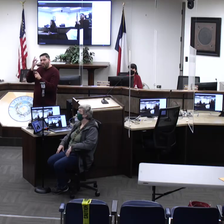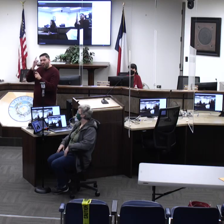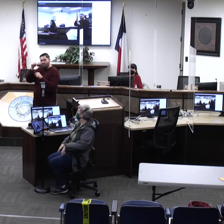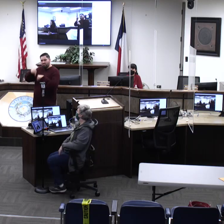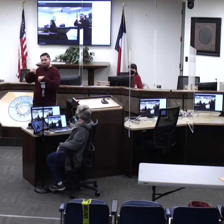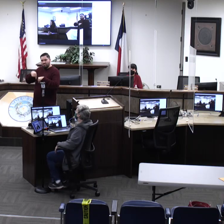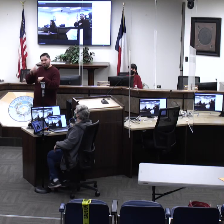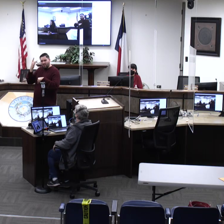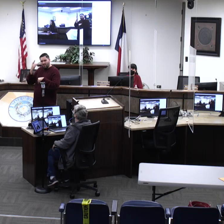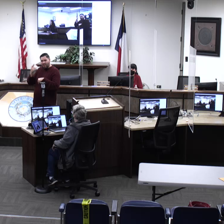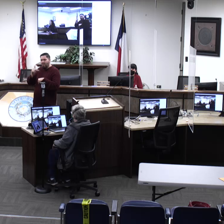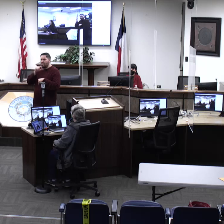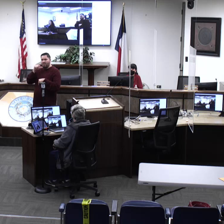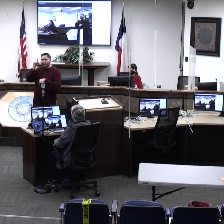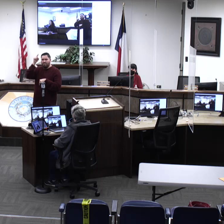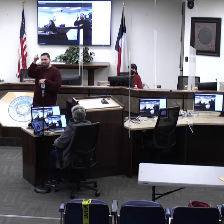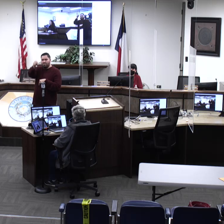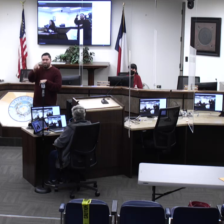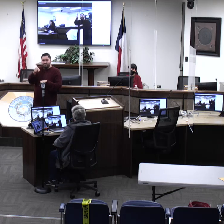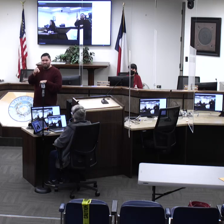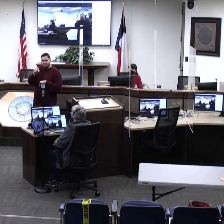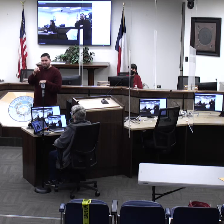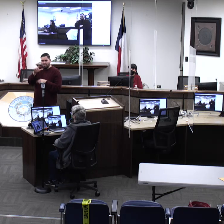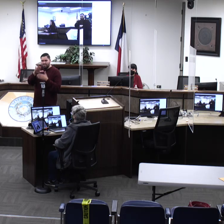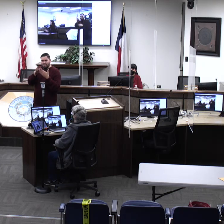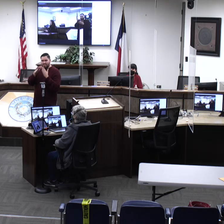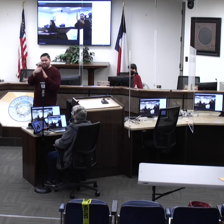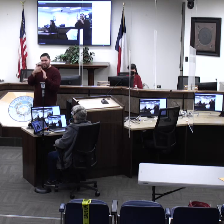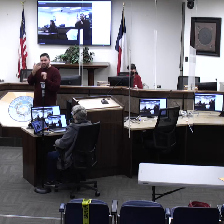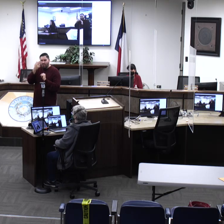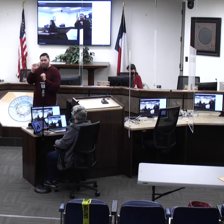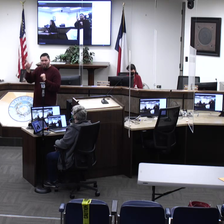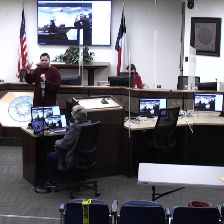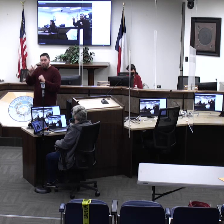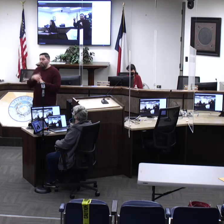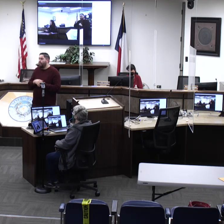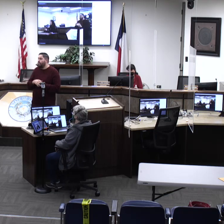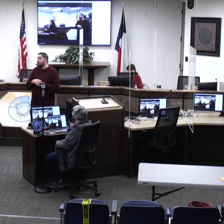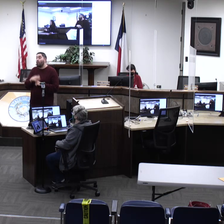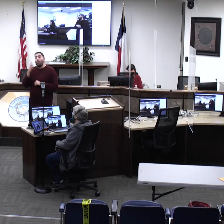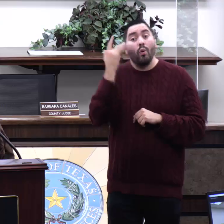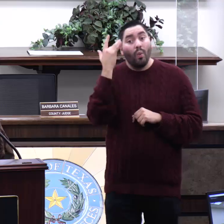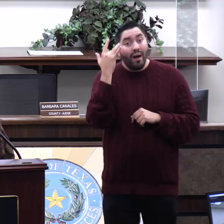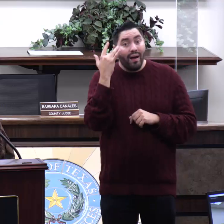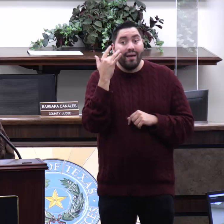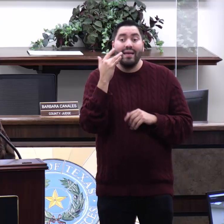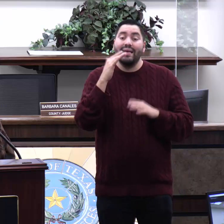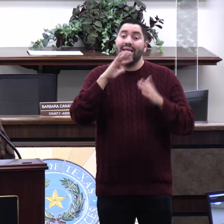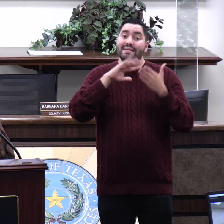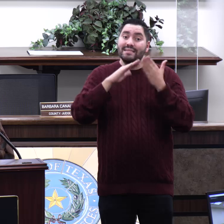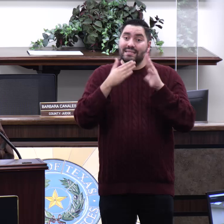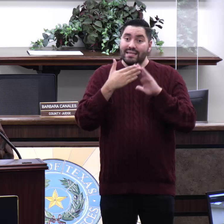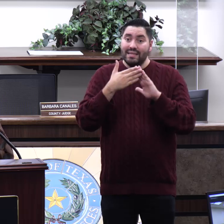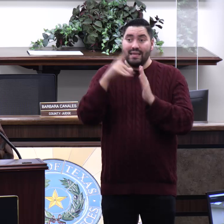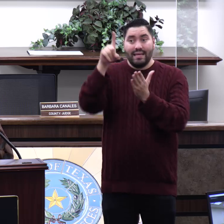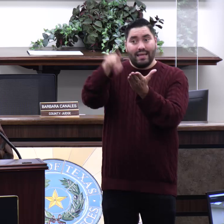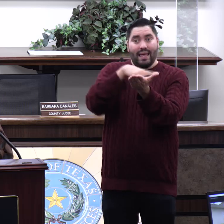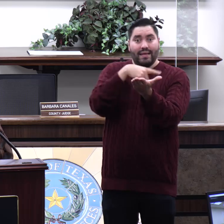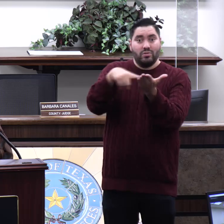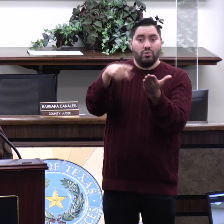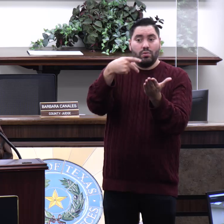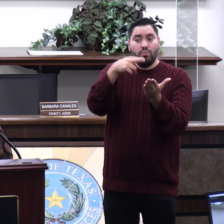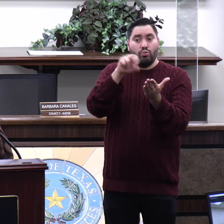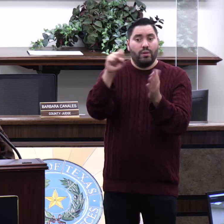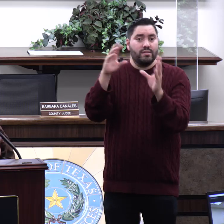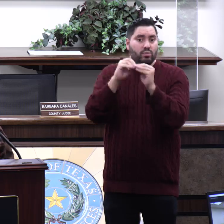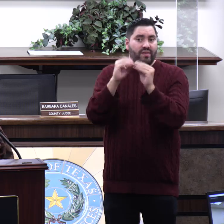locale? Well, really the change in locale had to do with the fact that the city had canceled press briefings.